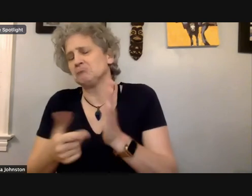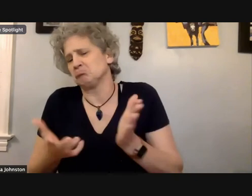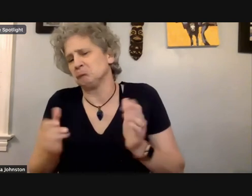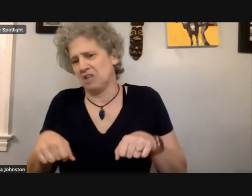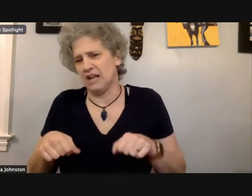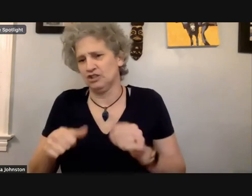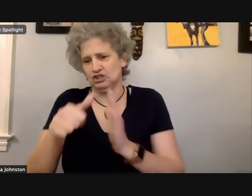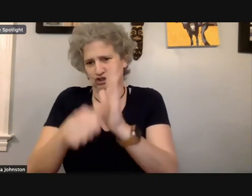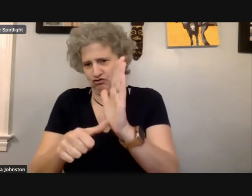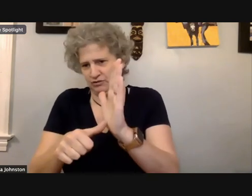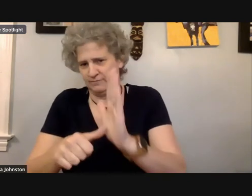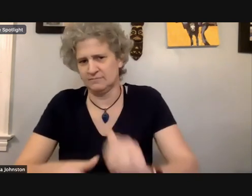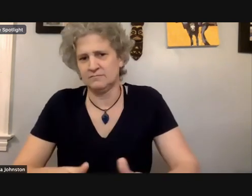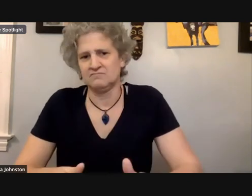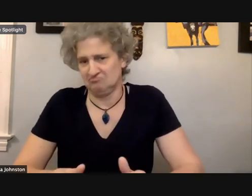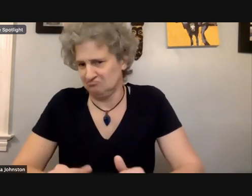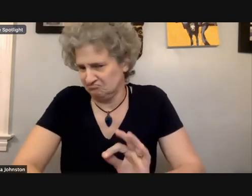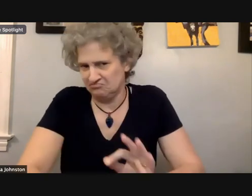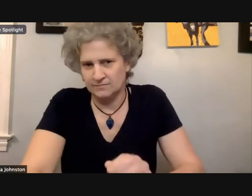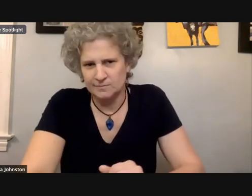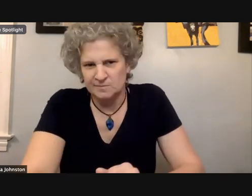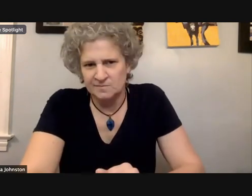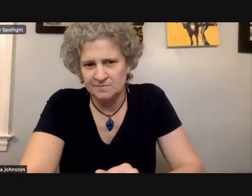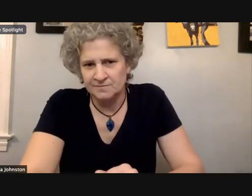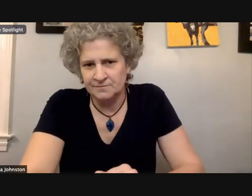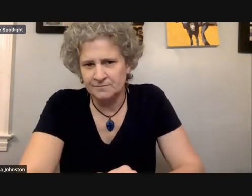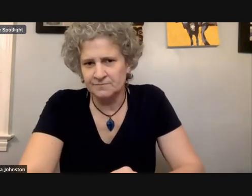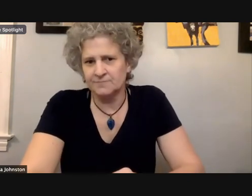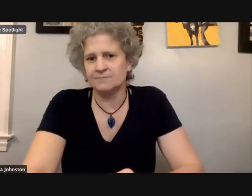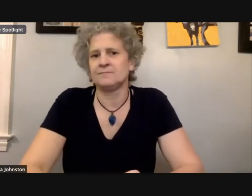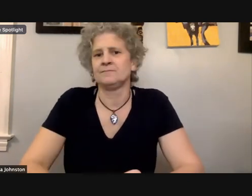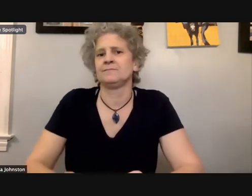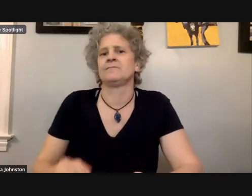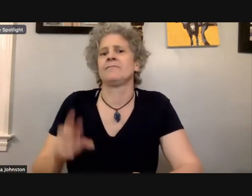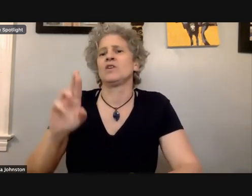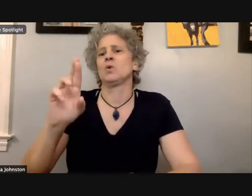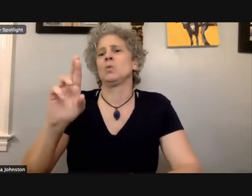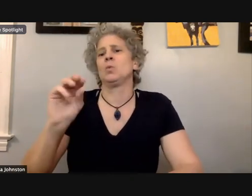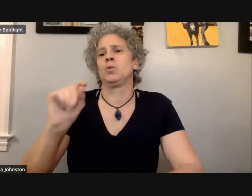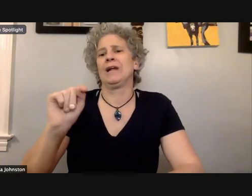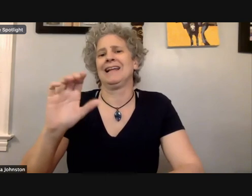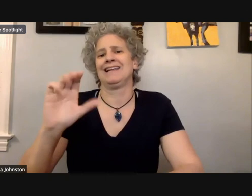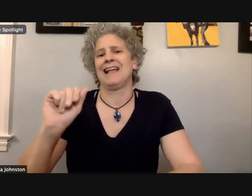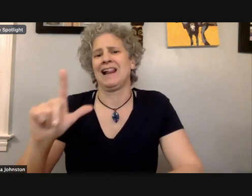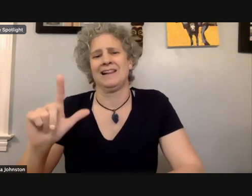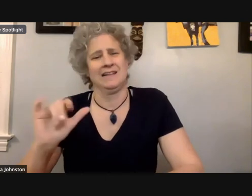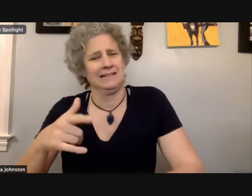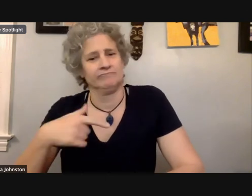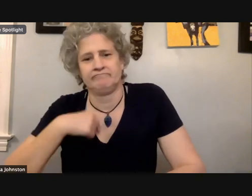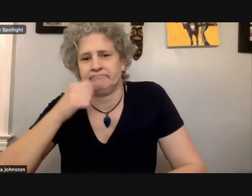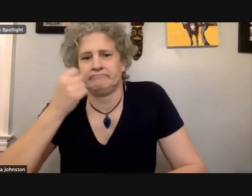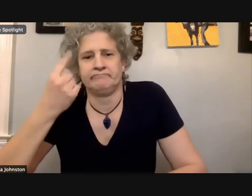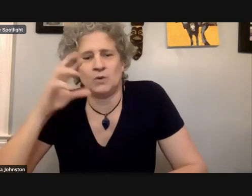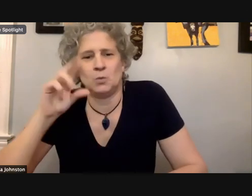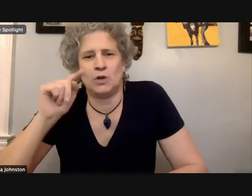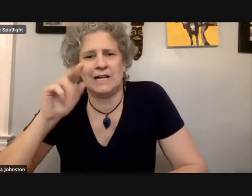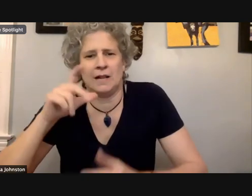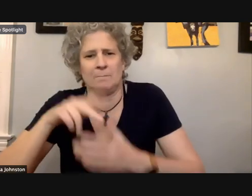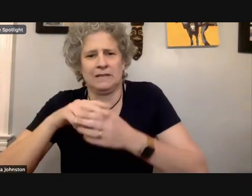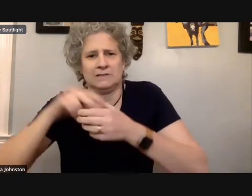jaw. So you could say I'm going to the dentist for surgery. That's the more neutral sign, or you could do it on the location where it takes place.